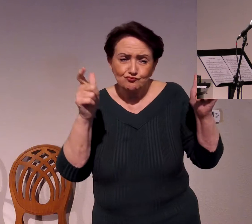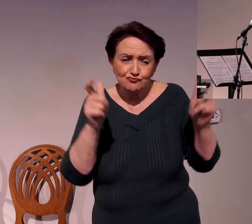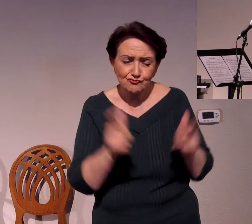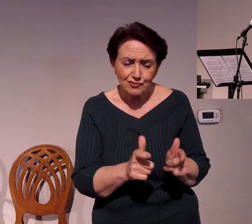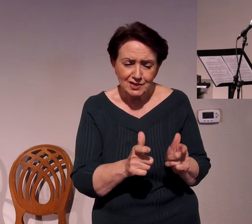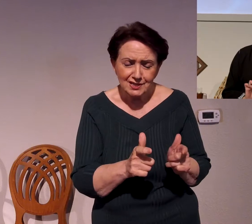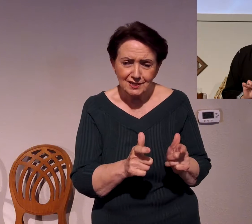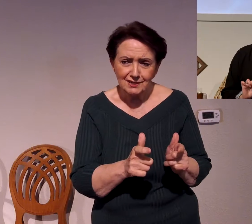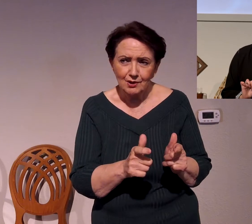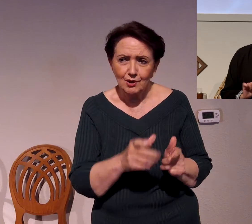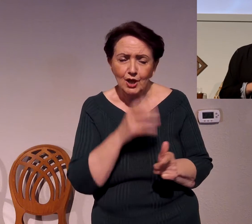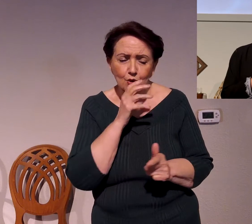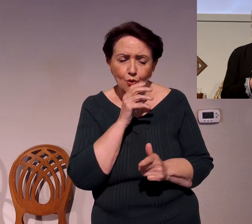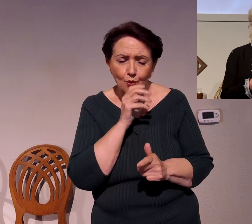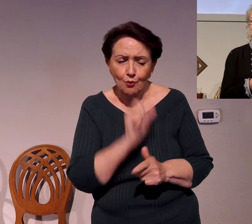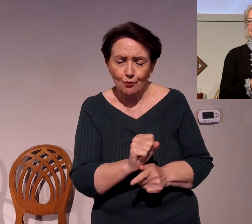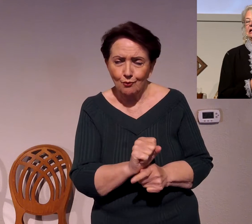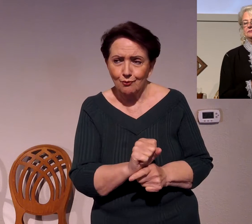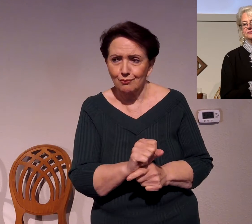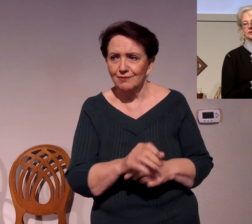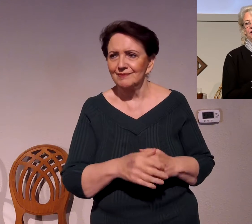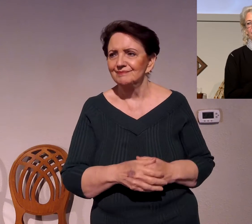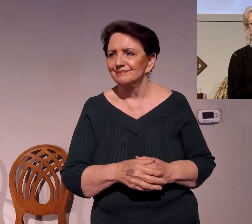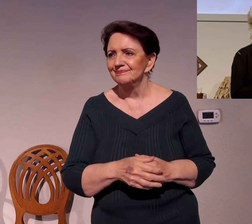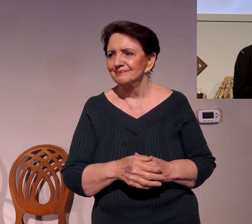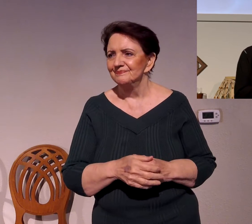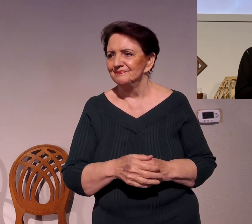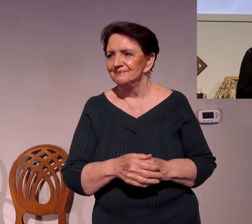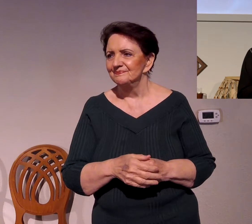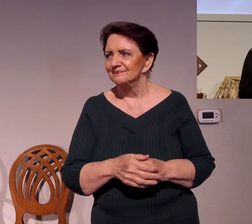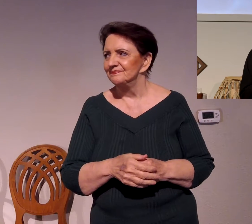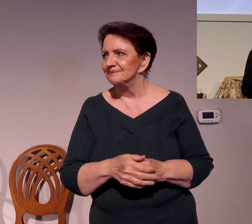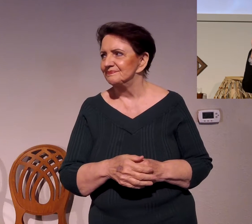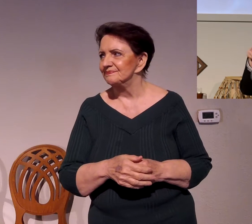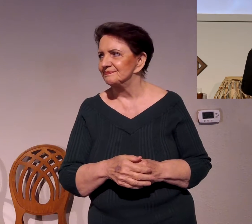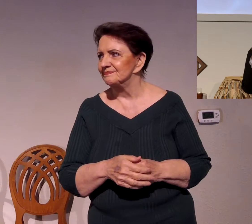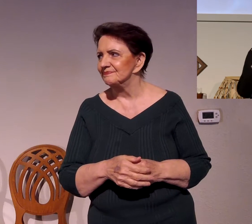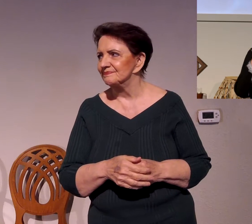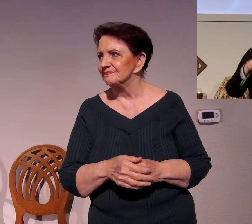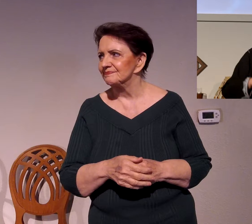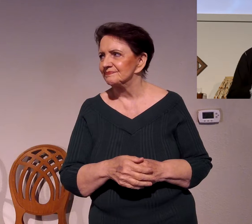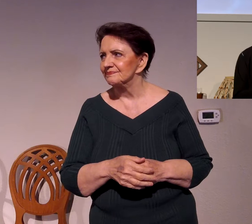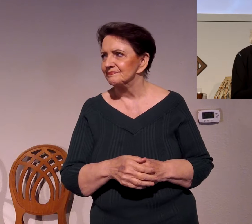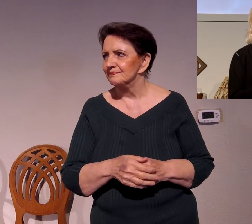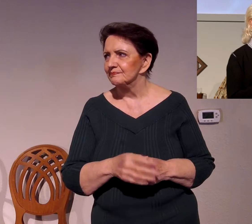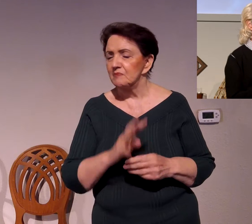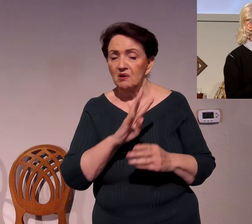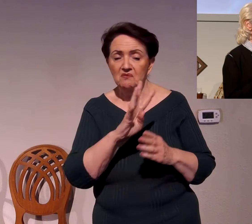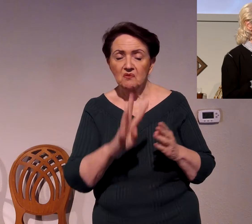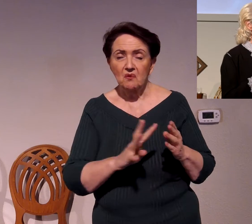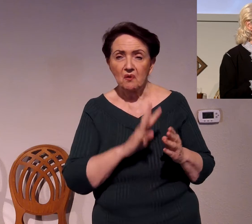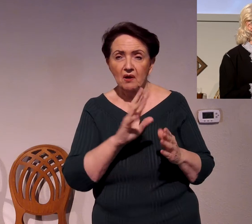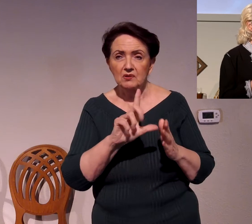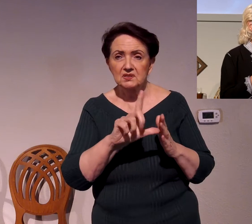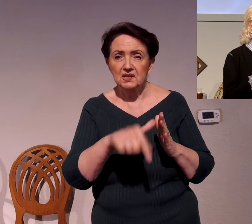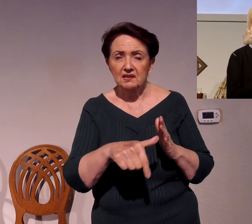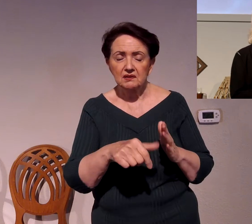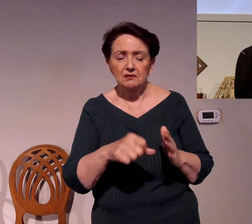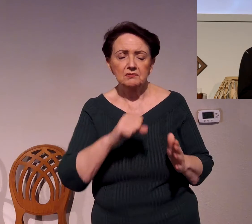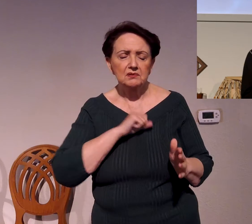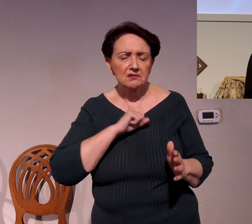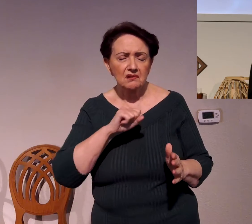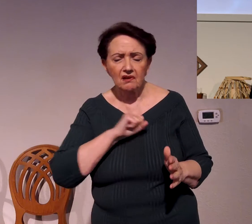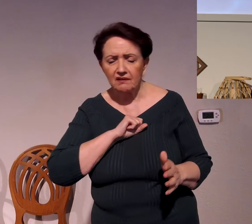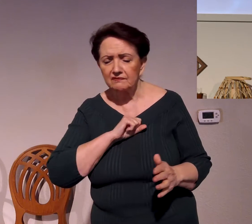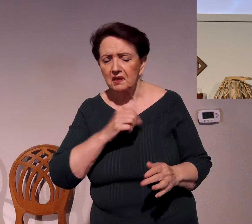also very old. And within about a 4-hour period of time, I was coughing and